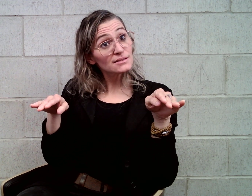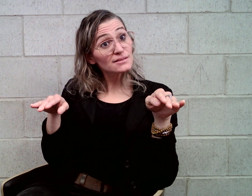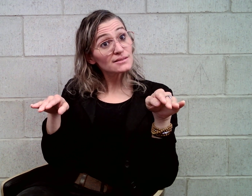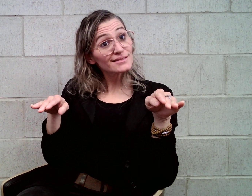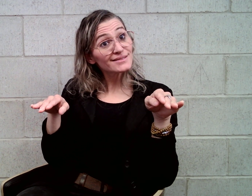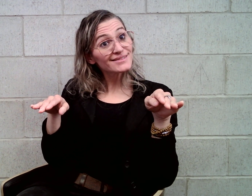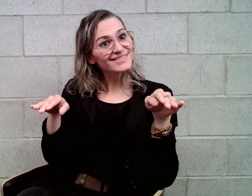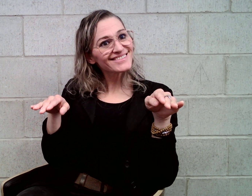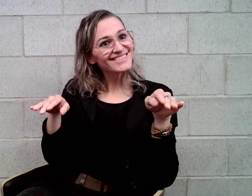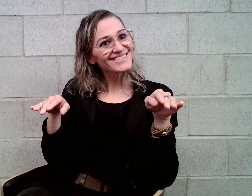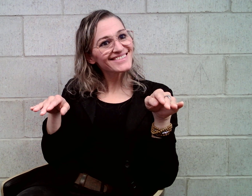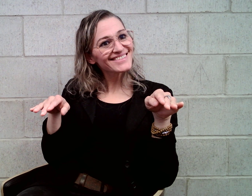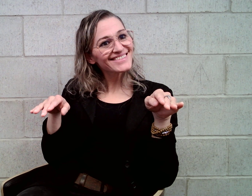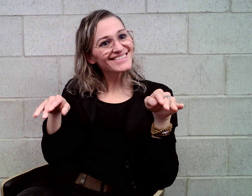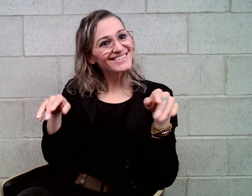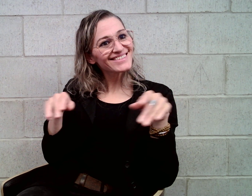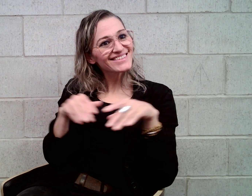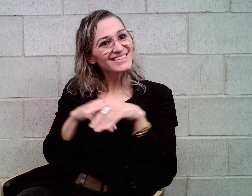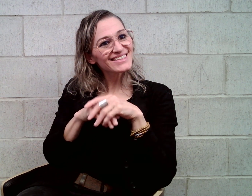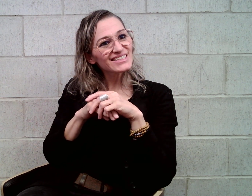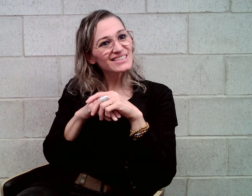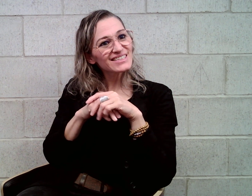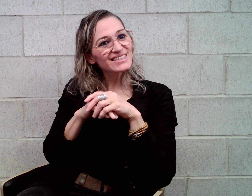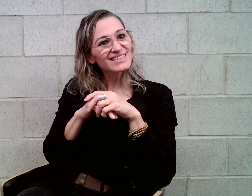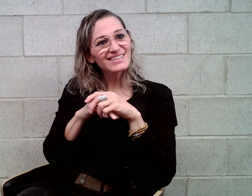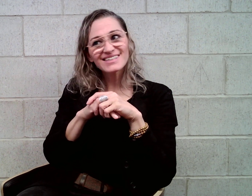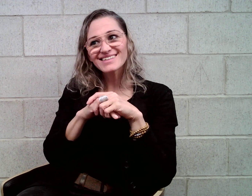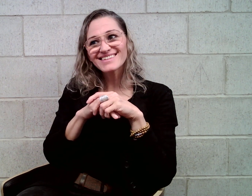favorite scene? Favorite anything.